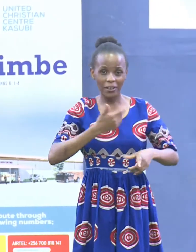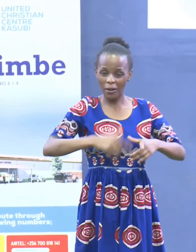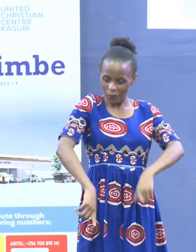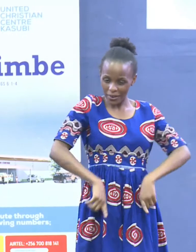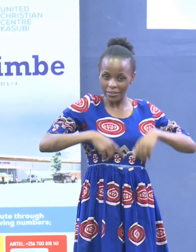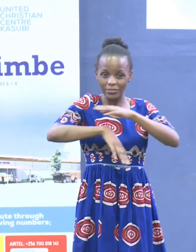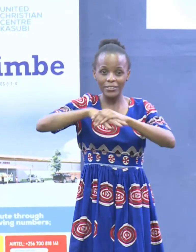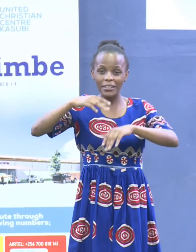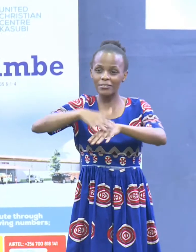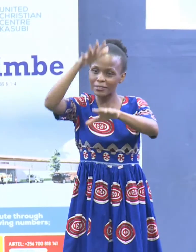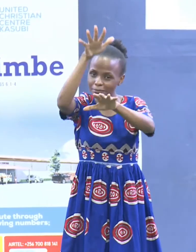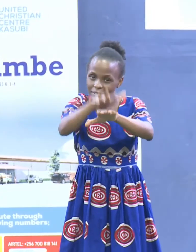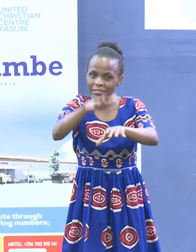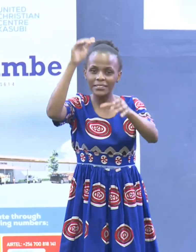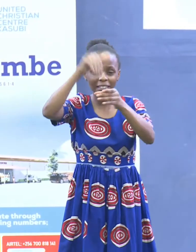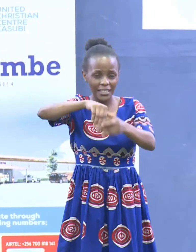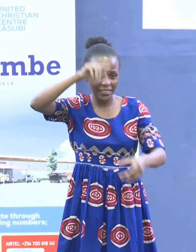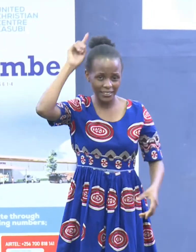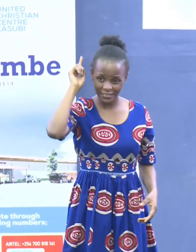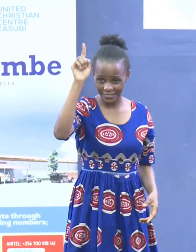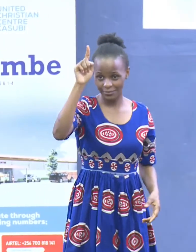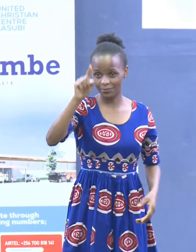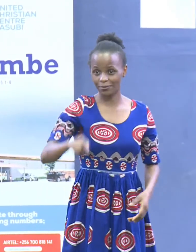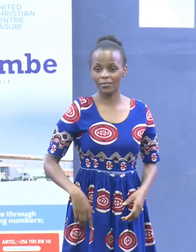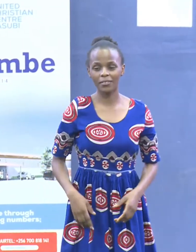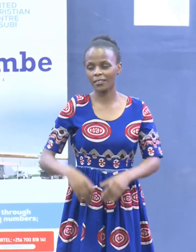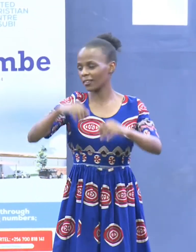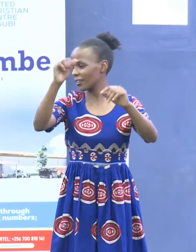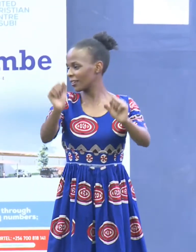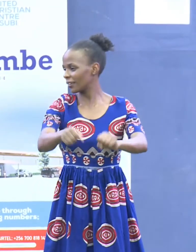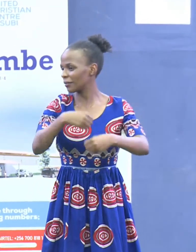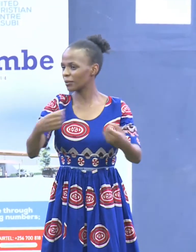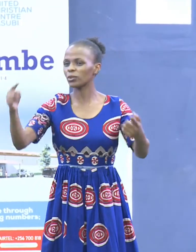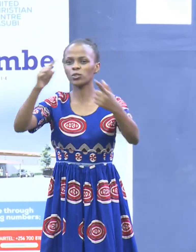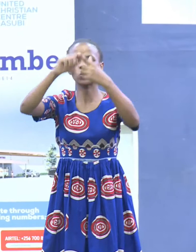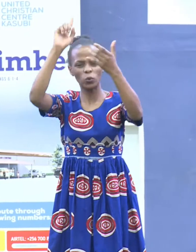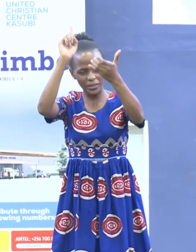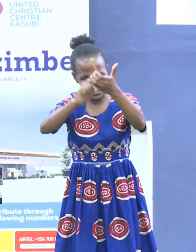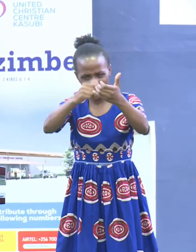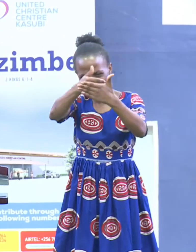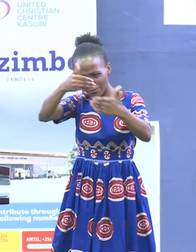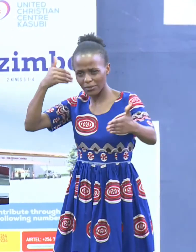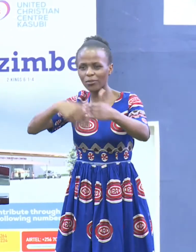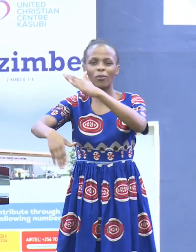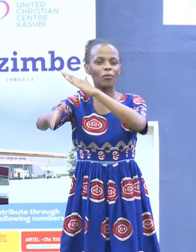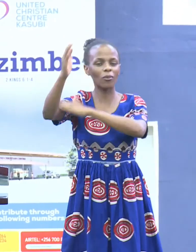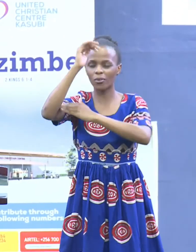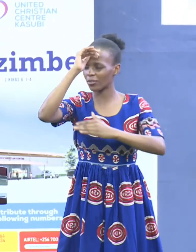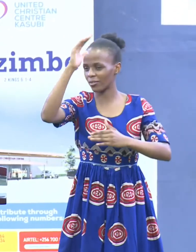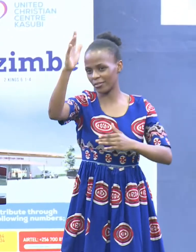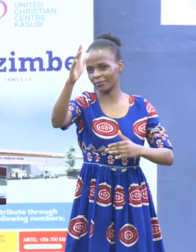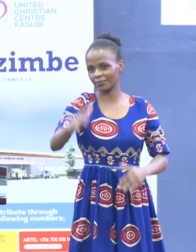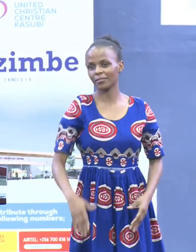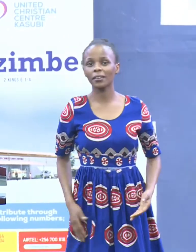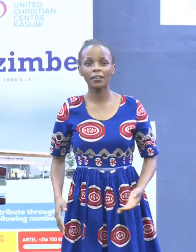mu ye. If our lives do not get into him. We are not going to get anything from the